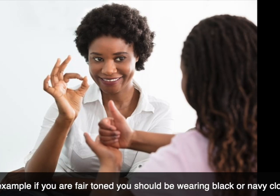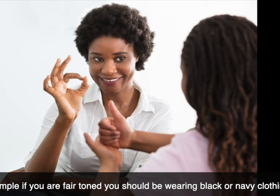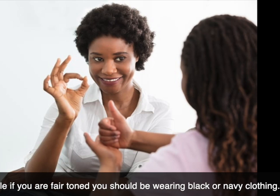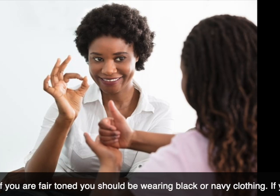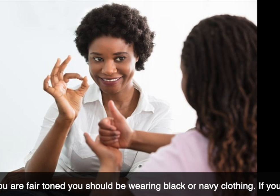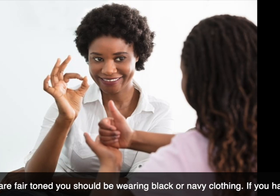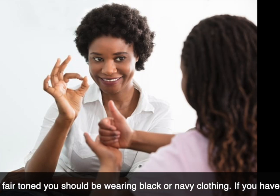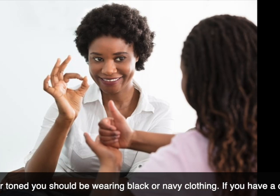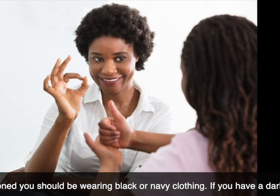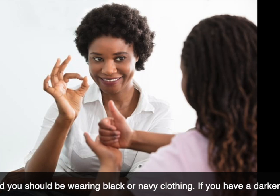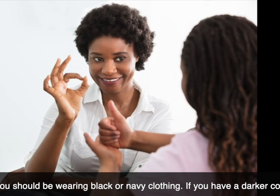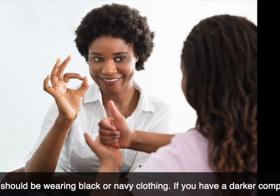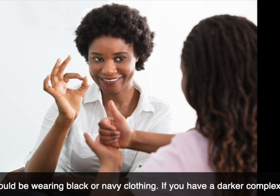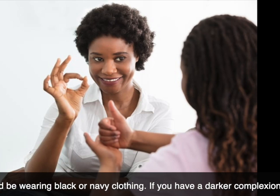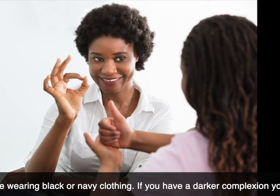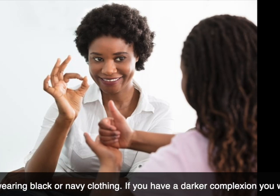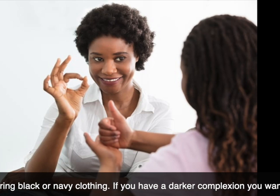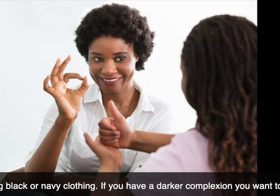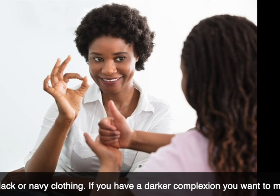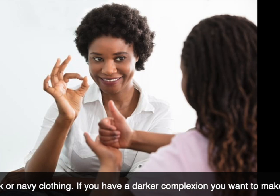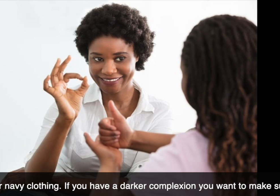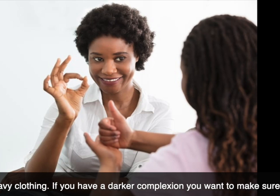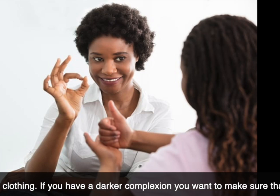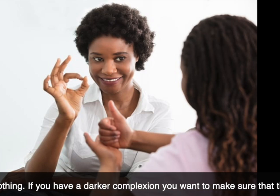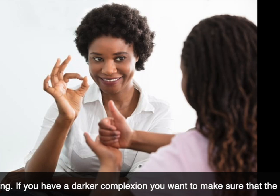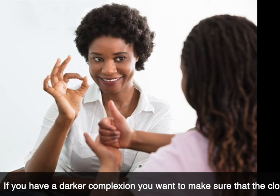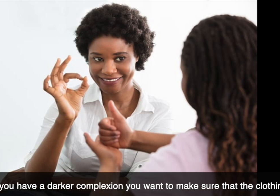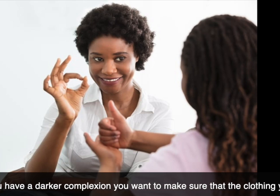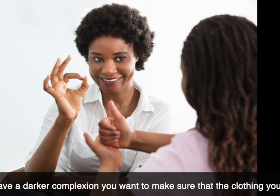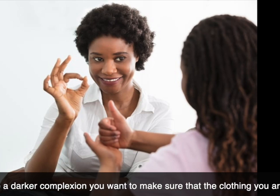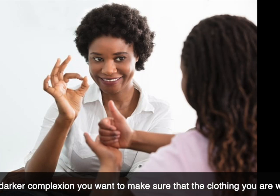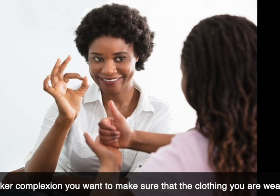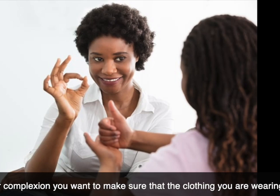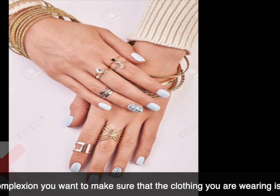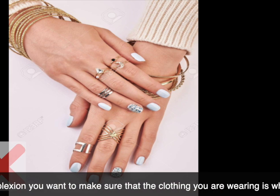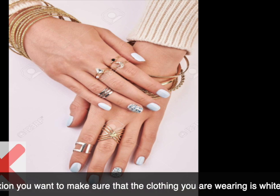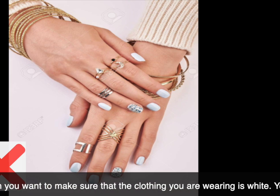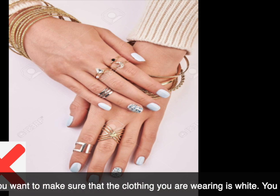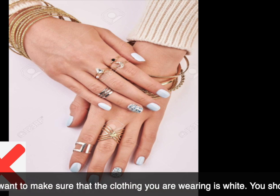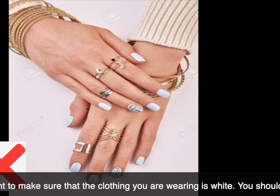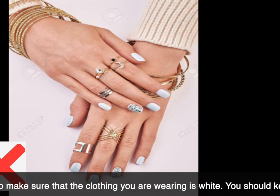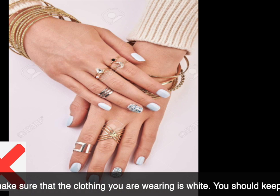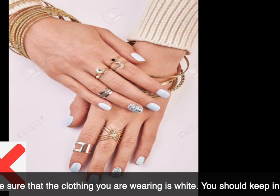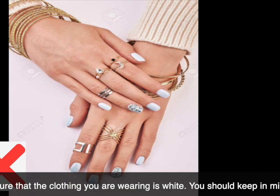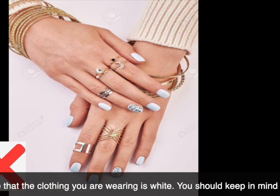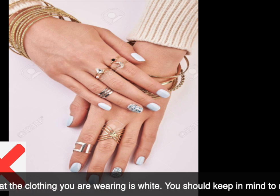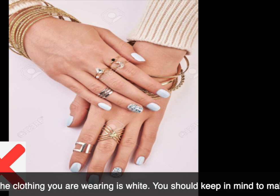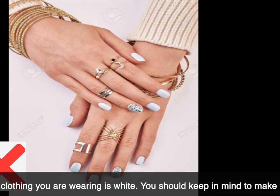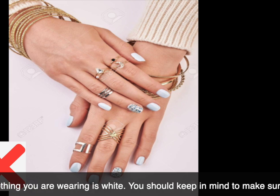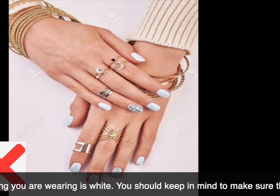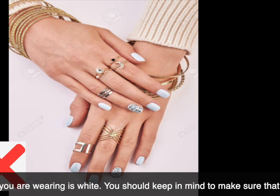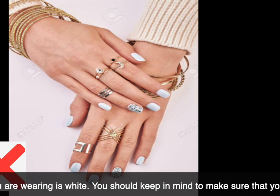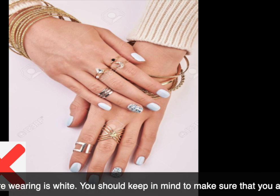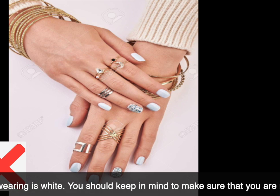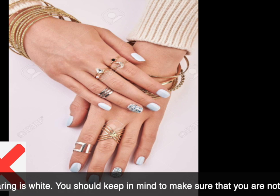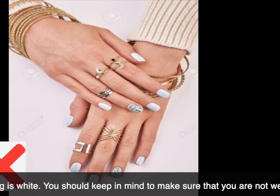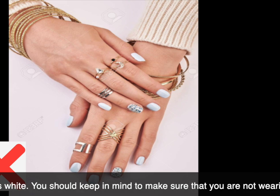navy clothing. If you have a darker complexion, you want to make sure that the clothing you are wearing is white. You're not wearing distracting jewelry like